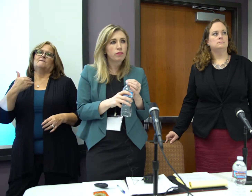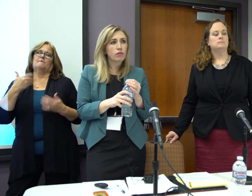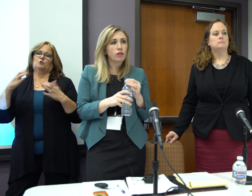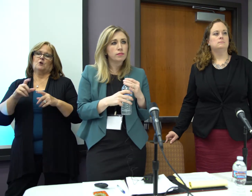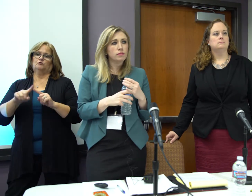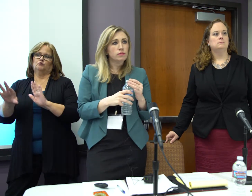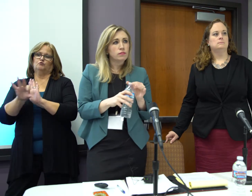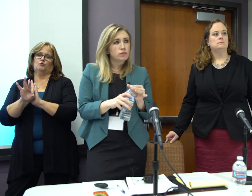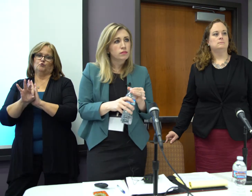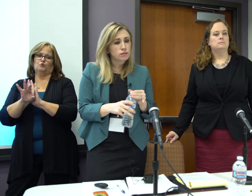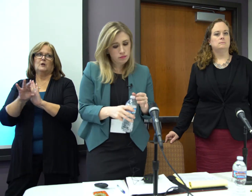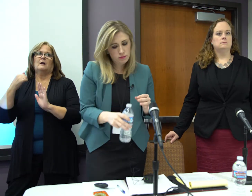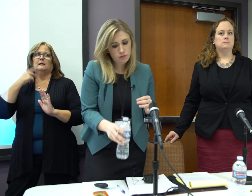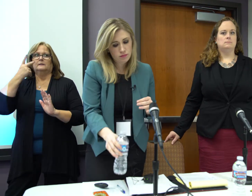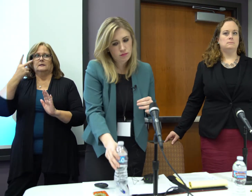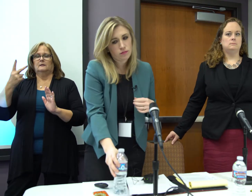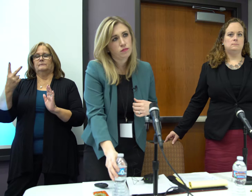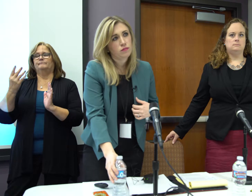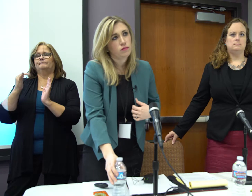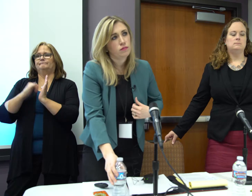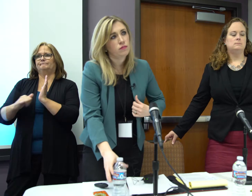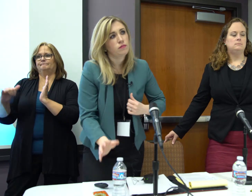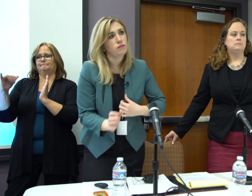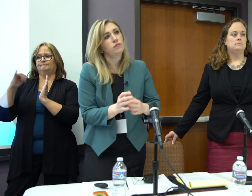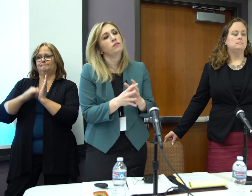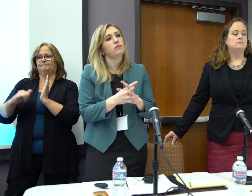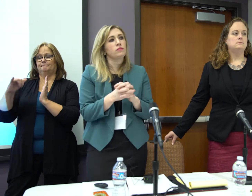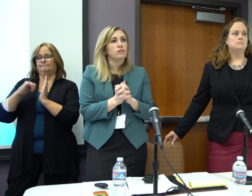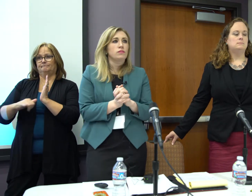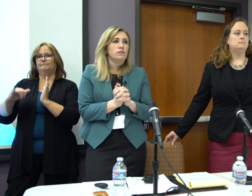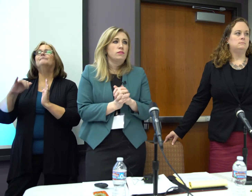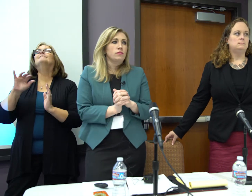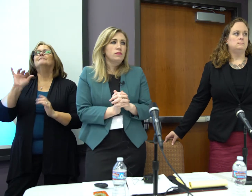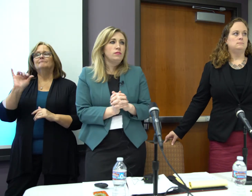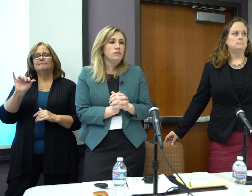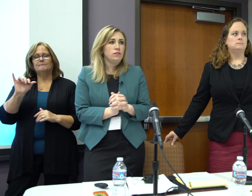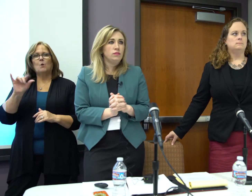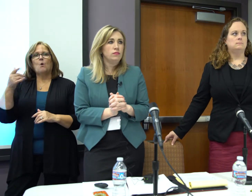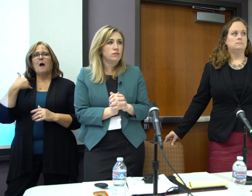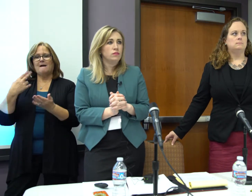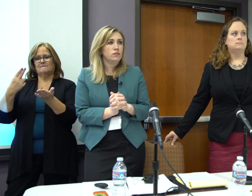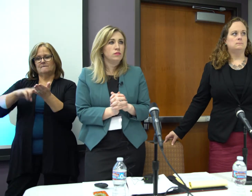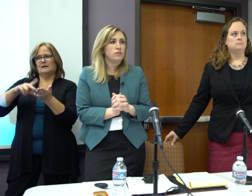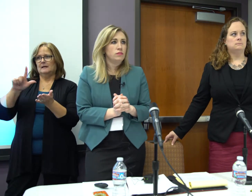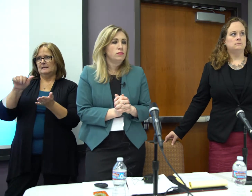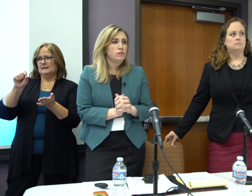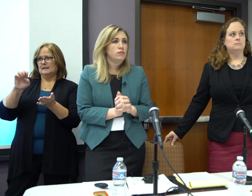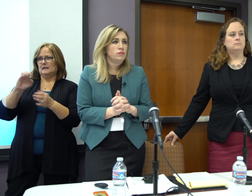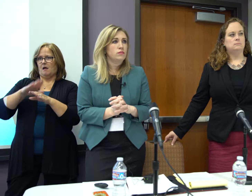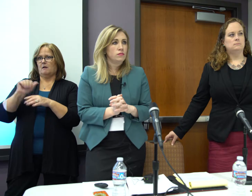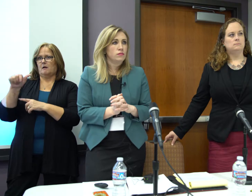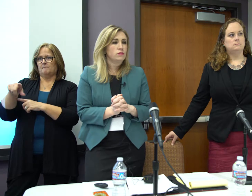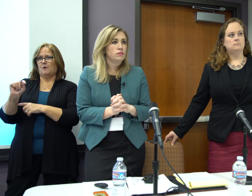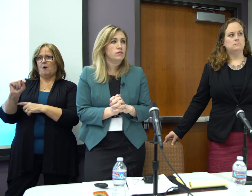choose. I see that happen repeatedly. Or they have a lease on an apartment, and